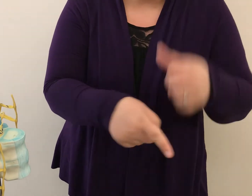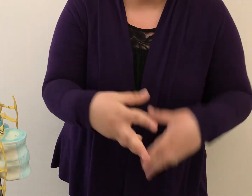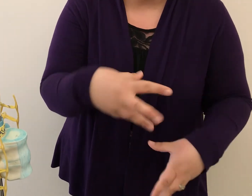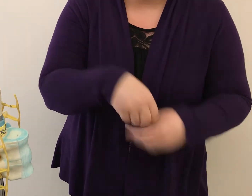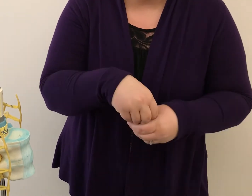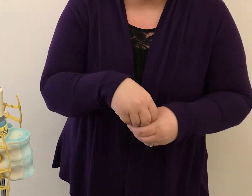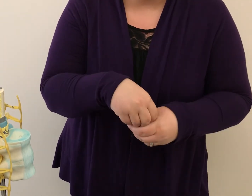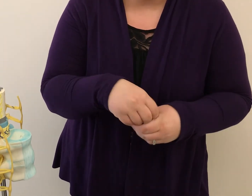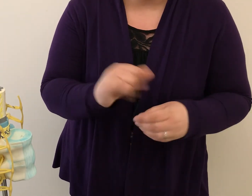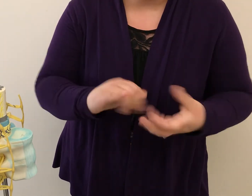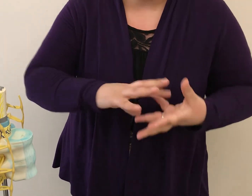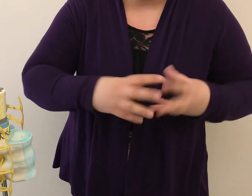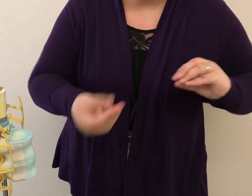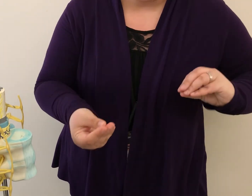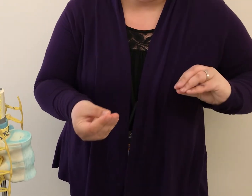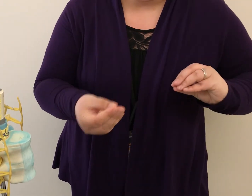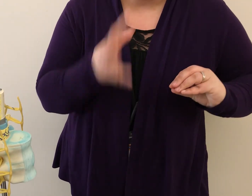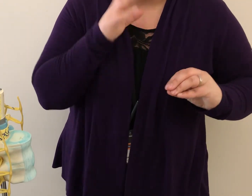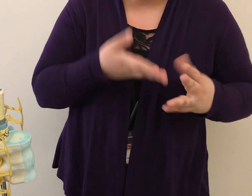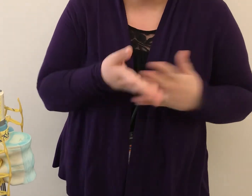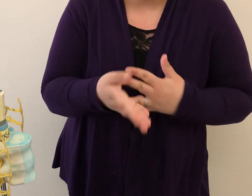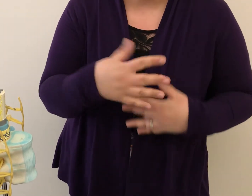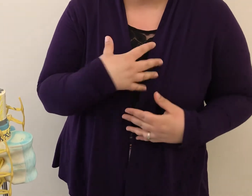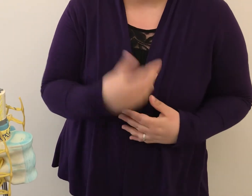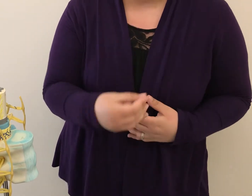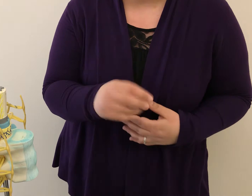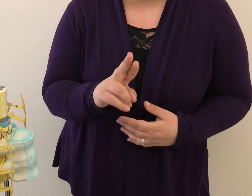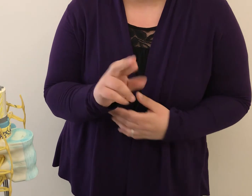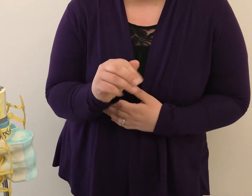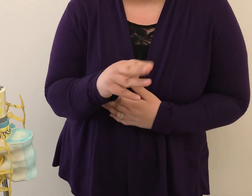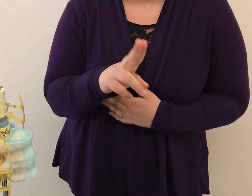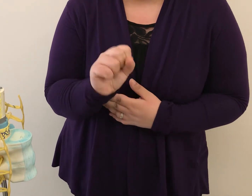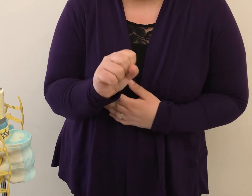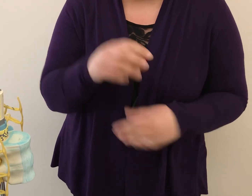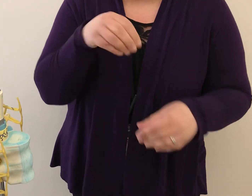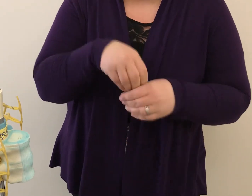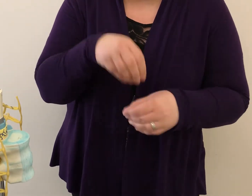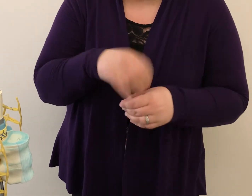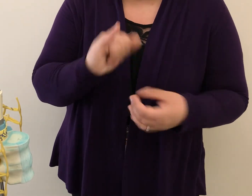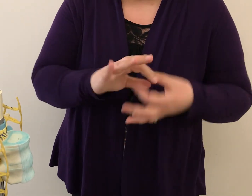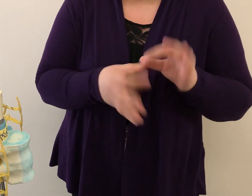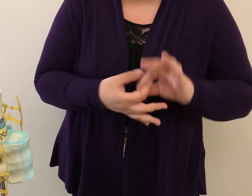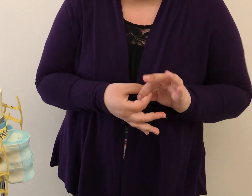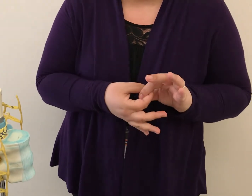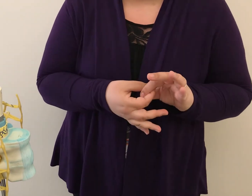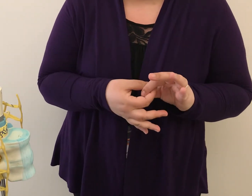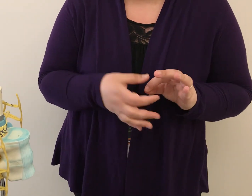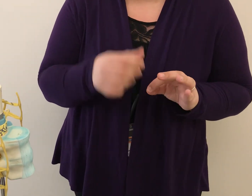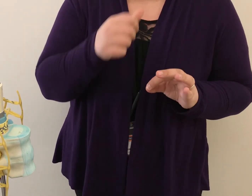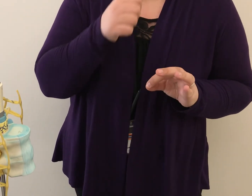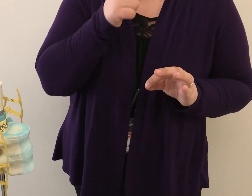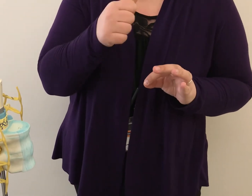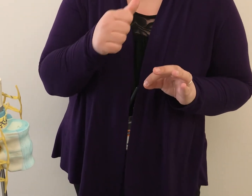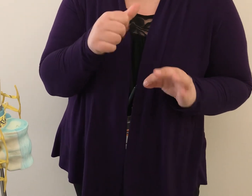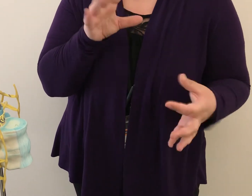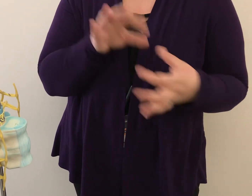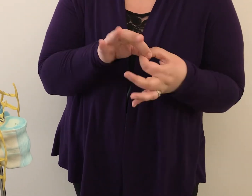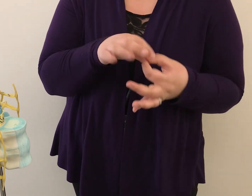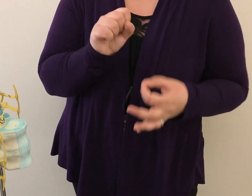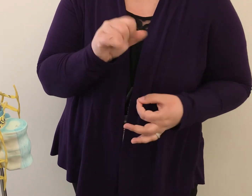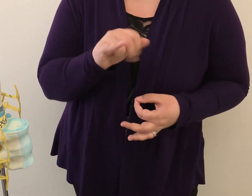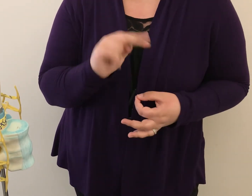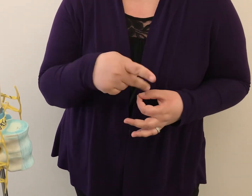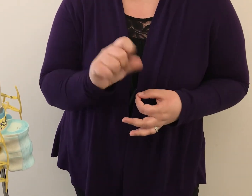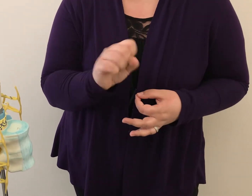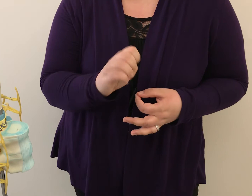ganglia. It would go out through the white ramus into the chain, and not, it wouldn't synapse there with the